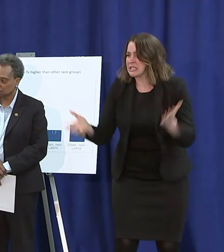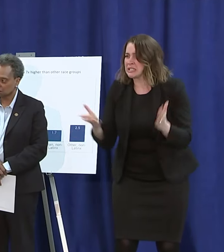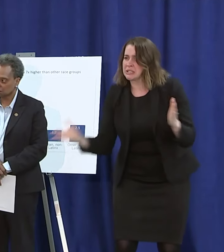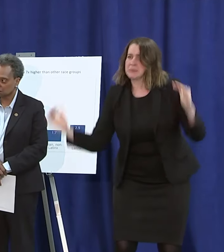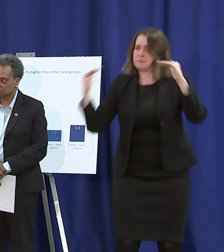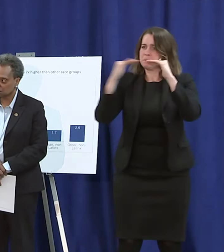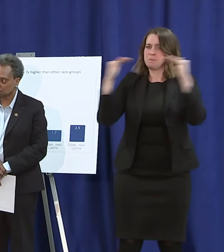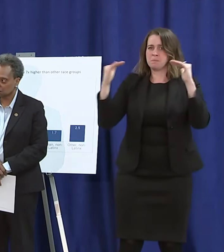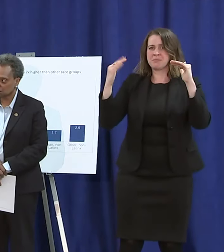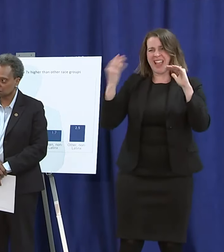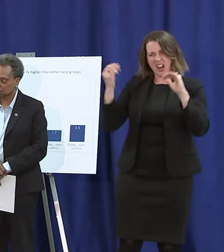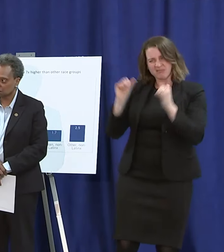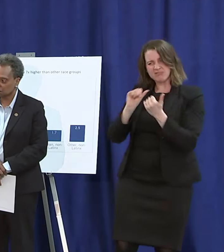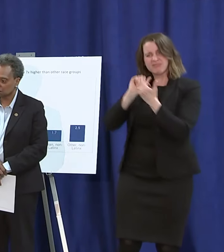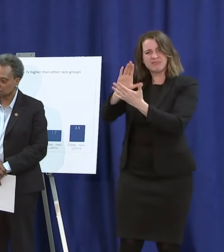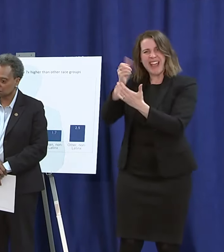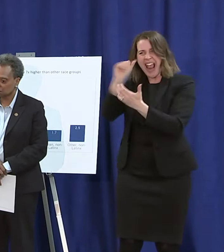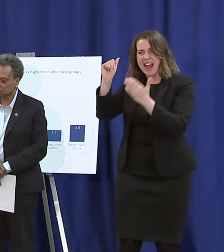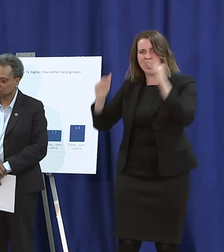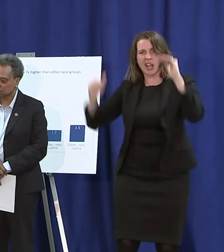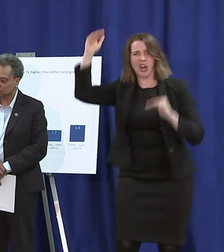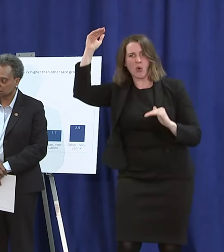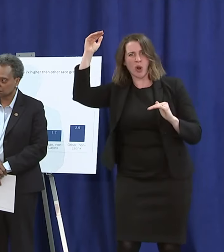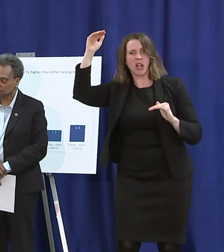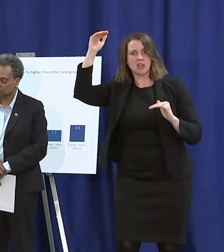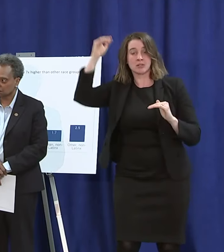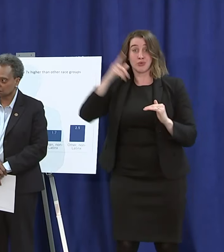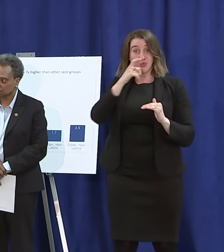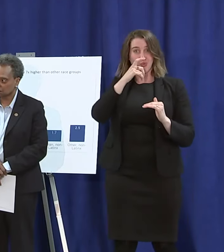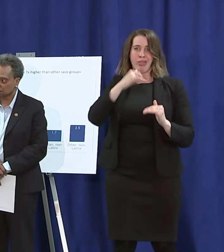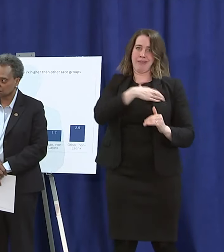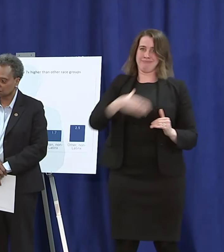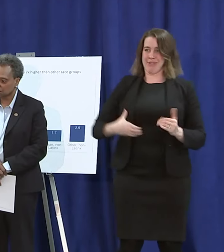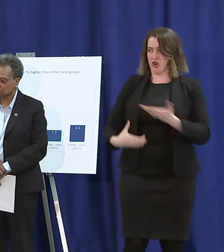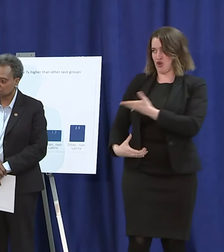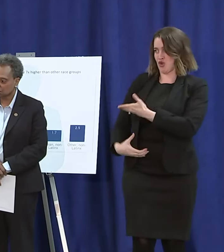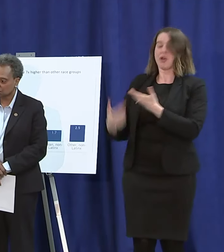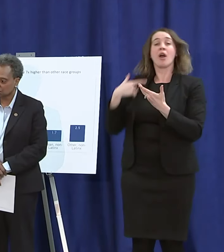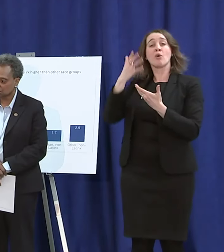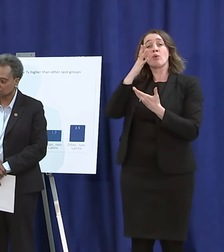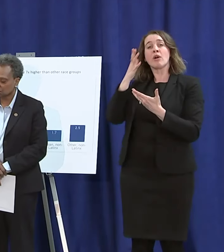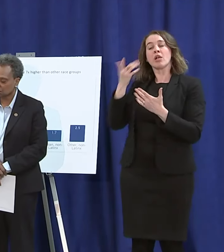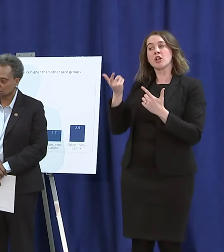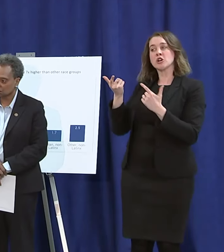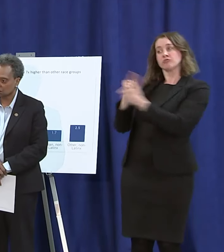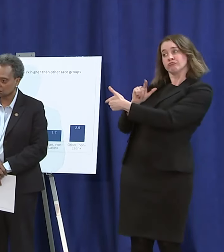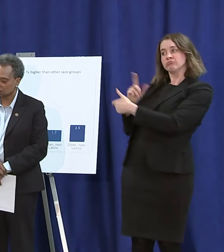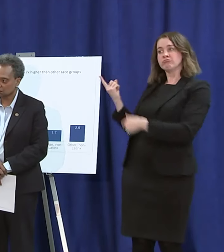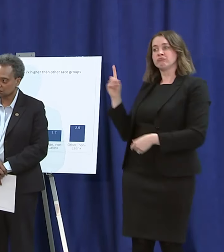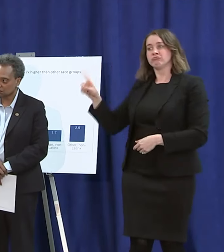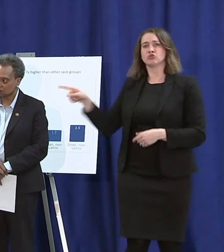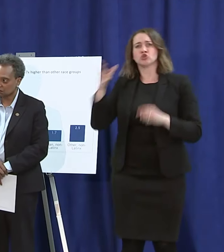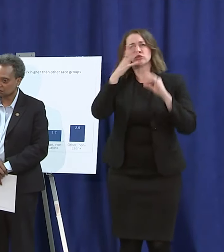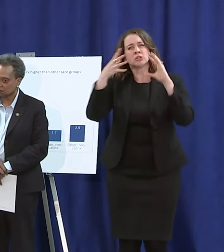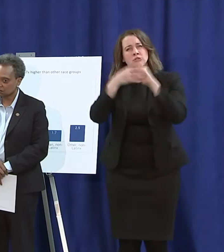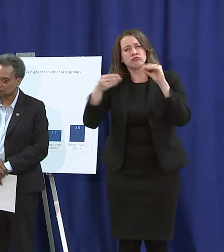truly address inequities in Chicago than Mayor Lightfoot. I'm going to turn it back over to her to really go through some of what